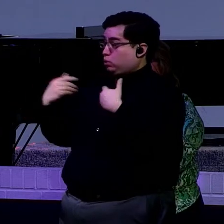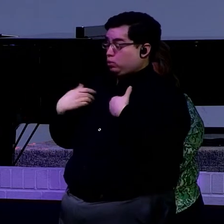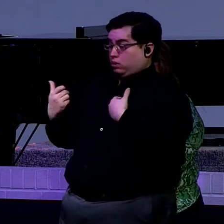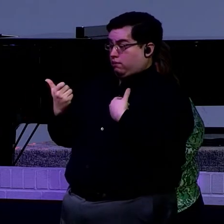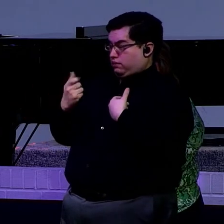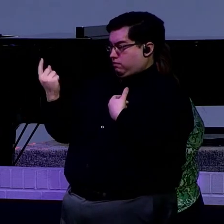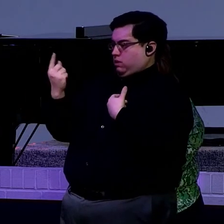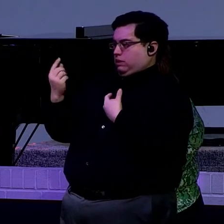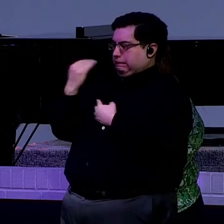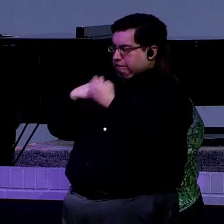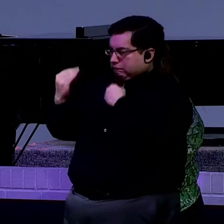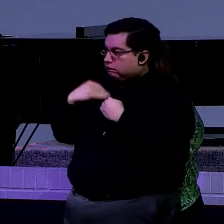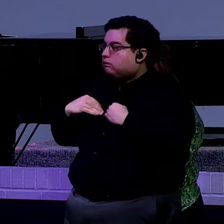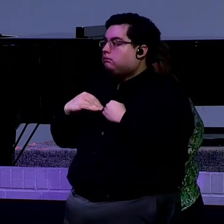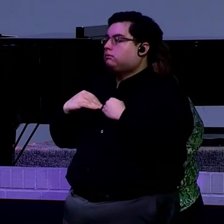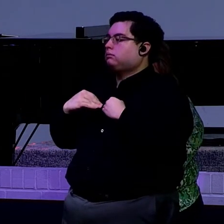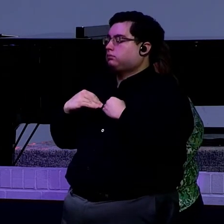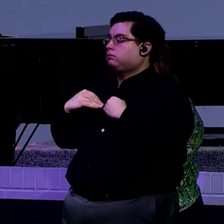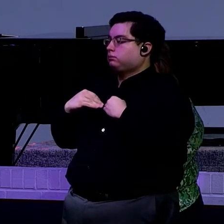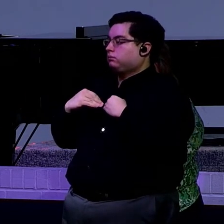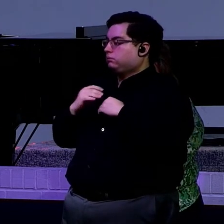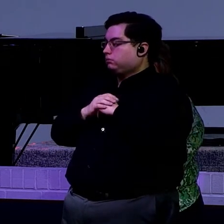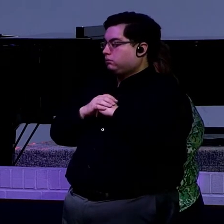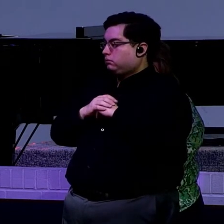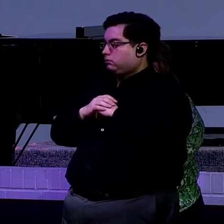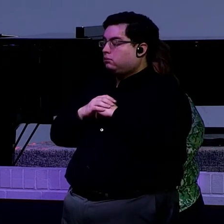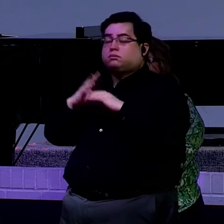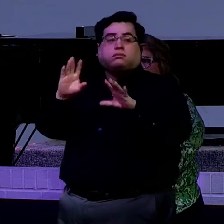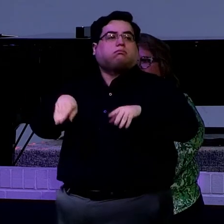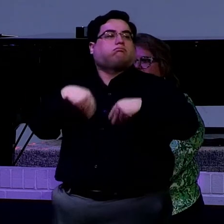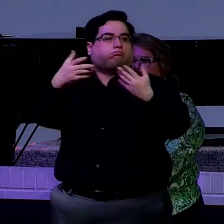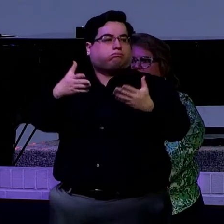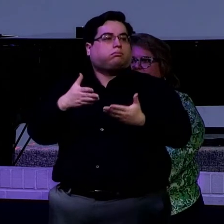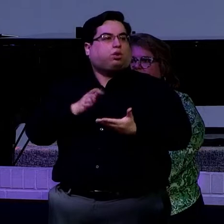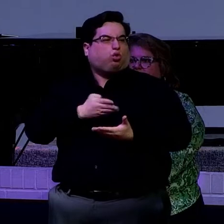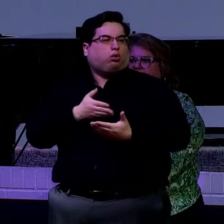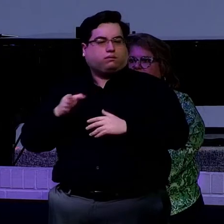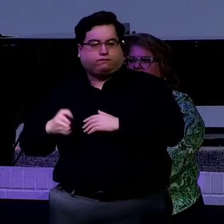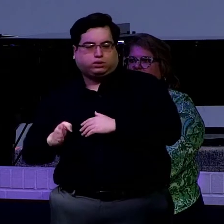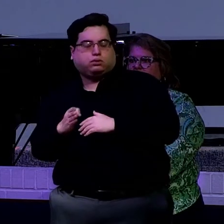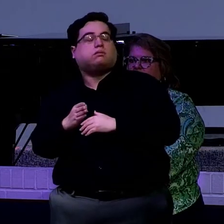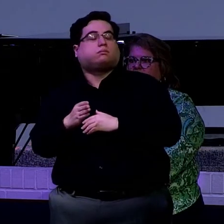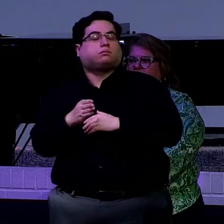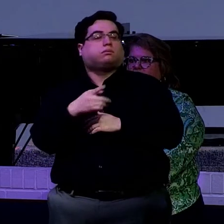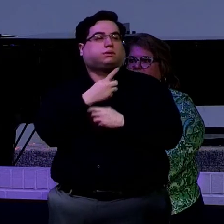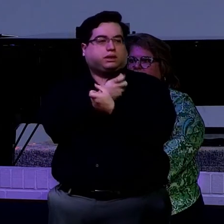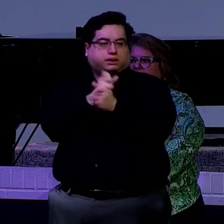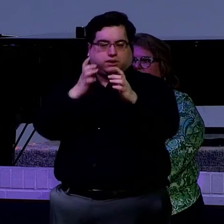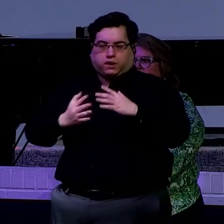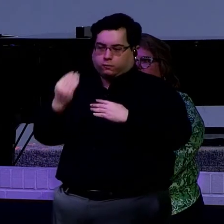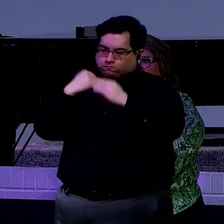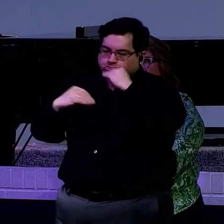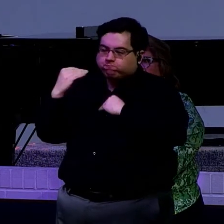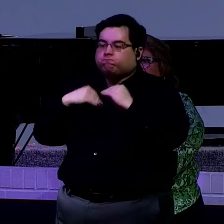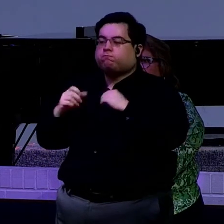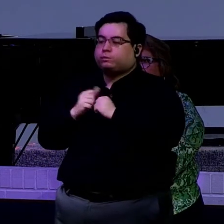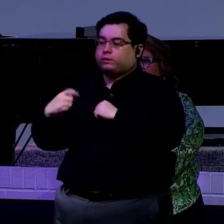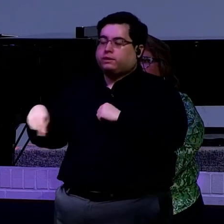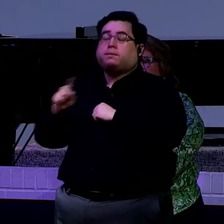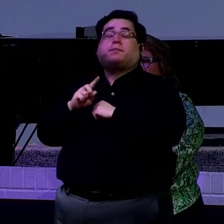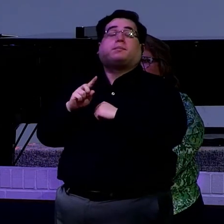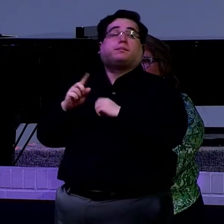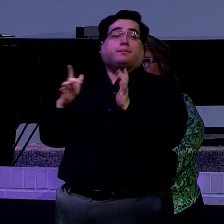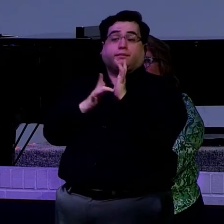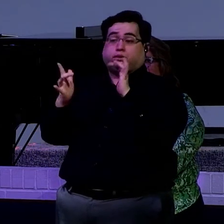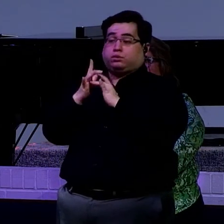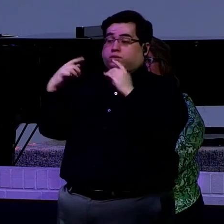to eat?" After being given a piece of cooked fish, the Savior ate in their presence. Then Jesus